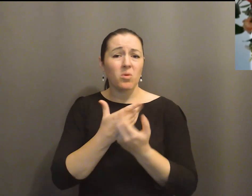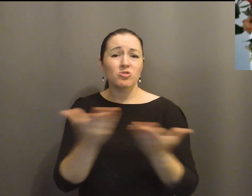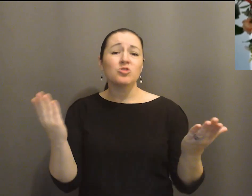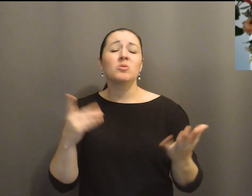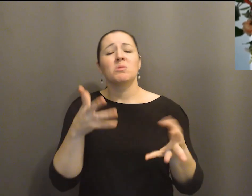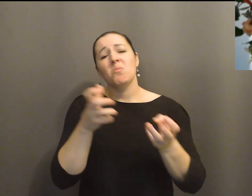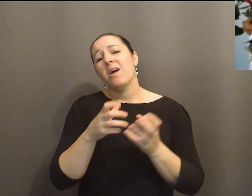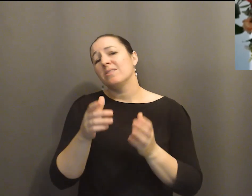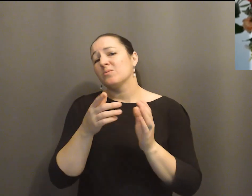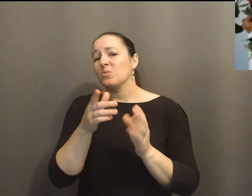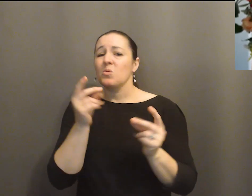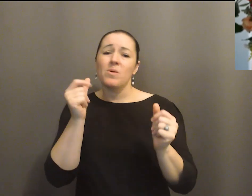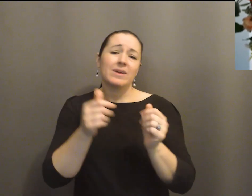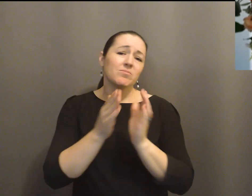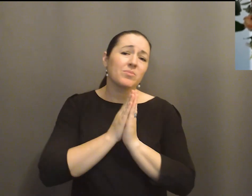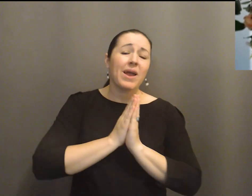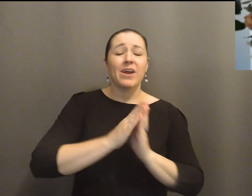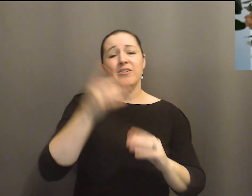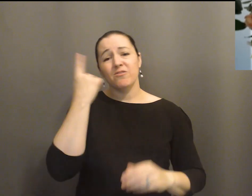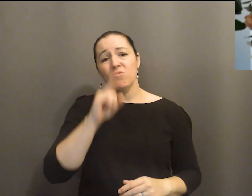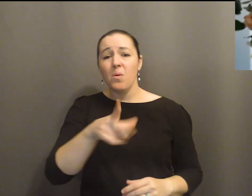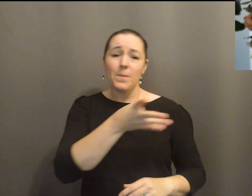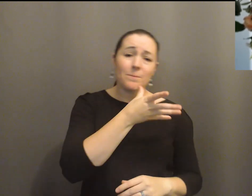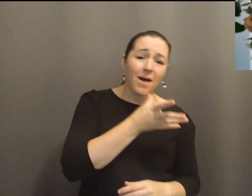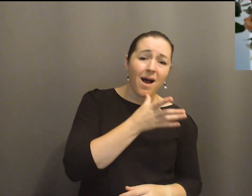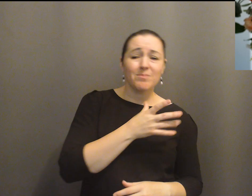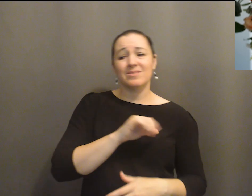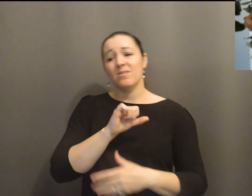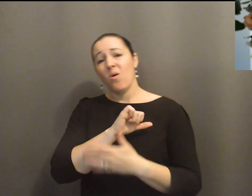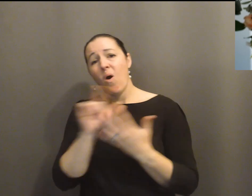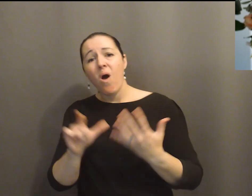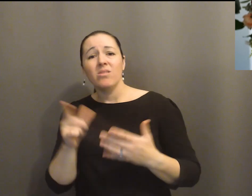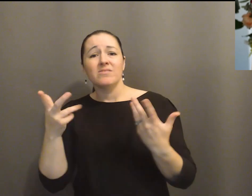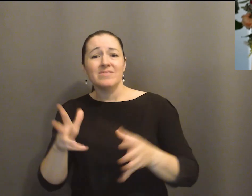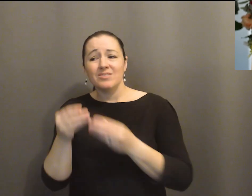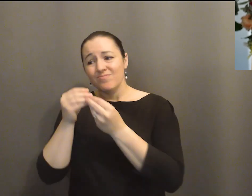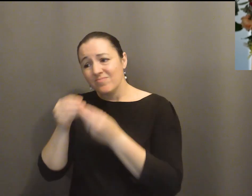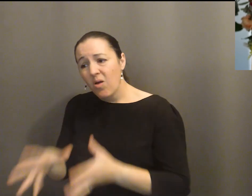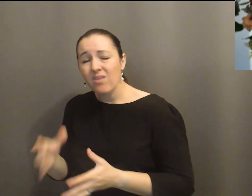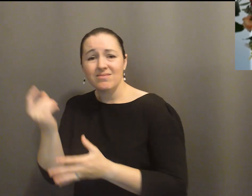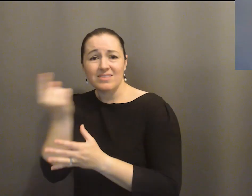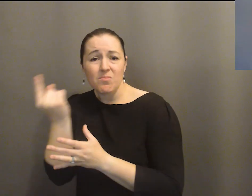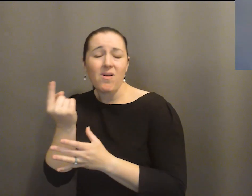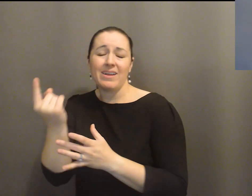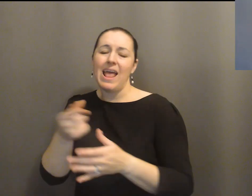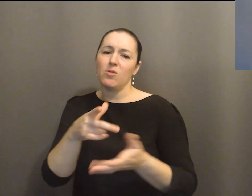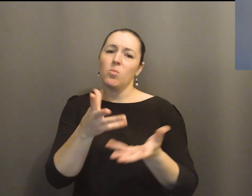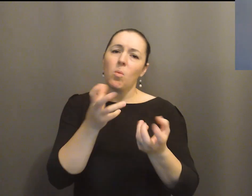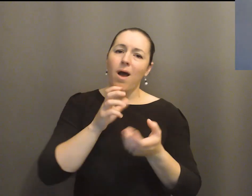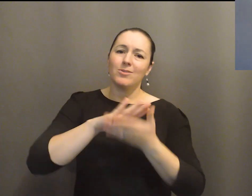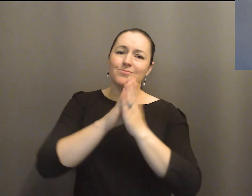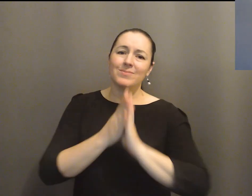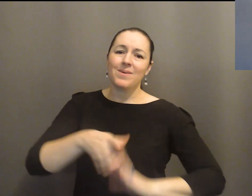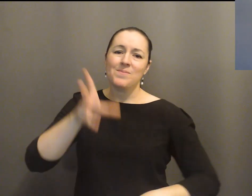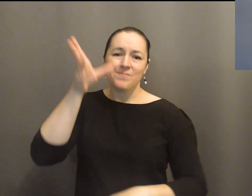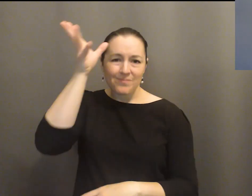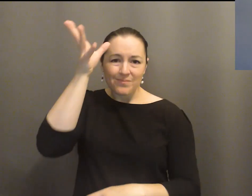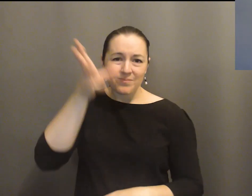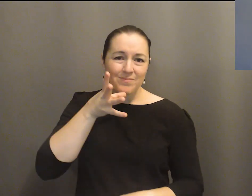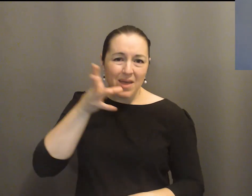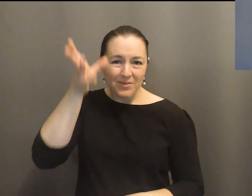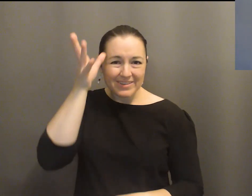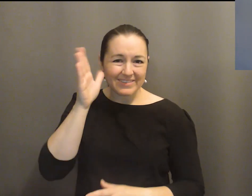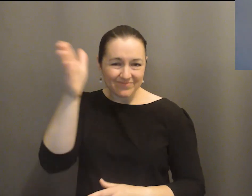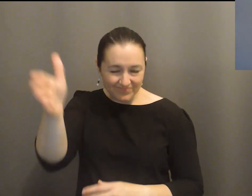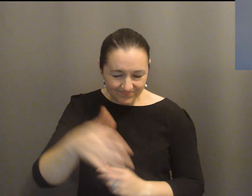to say A quick prayer For all of our moms All of those who have lost And all of those Who are wishing To be a parent one day Father God We just thank you For